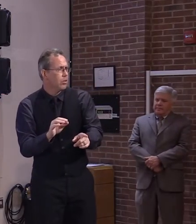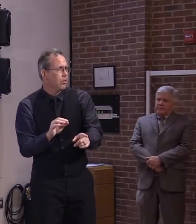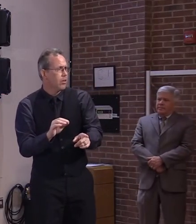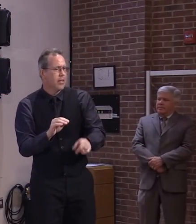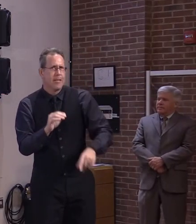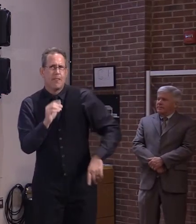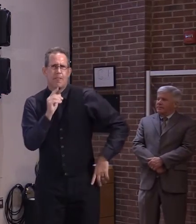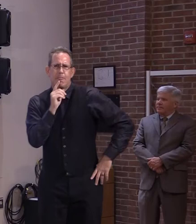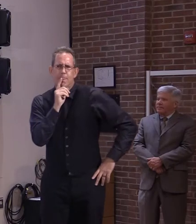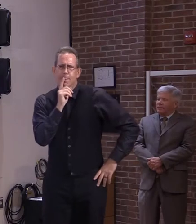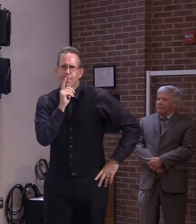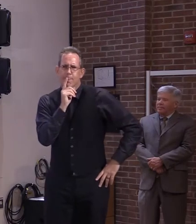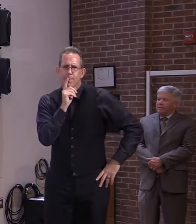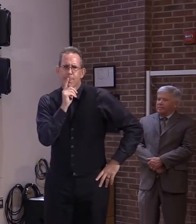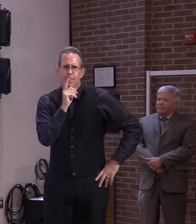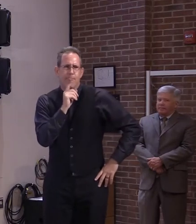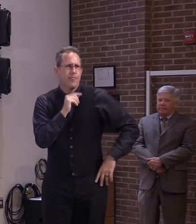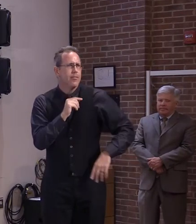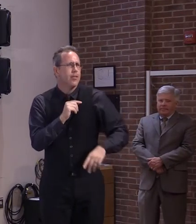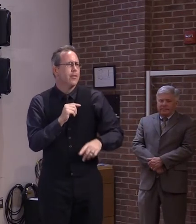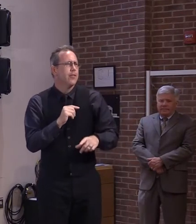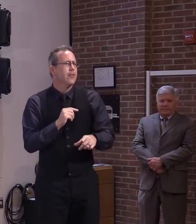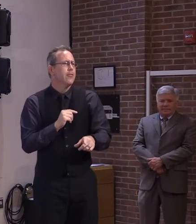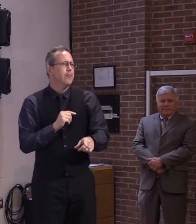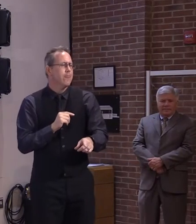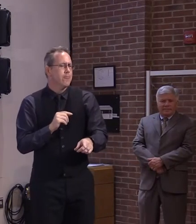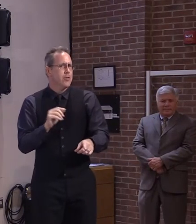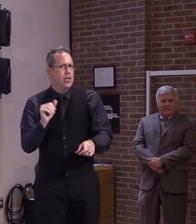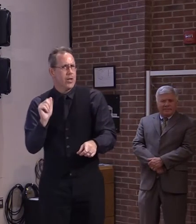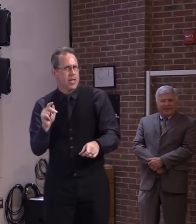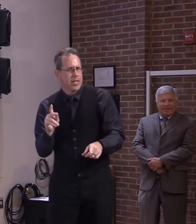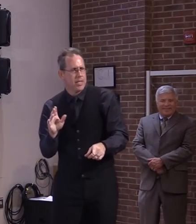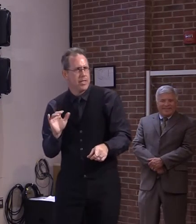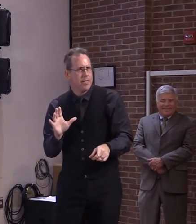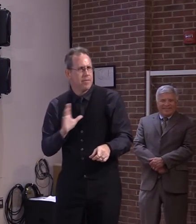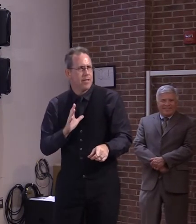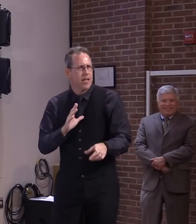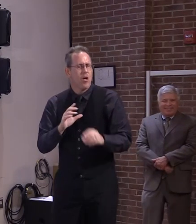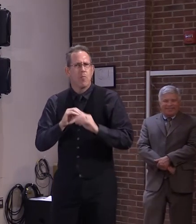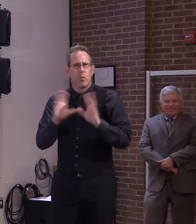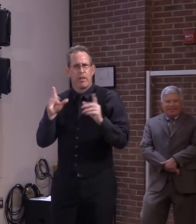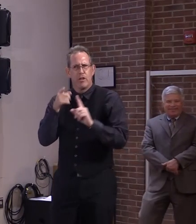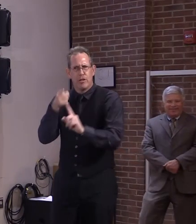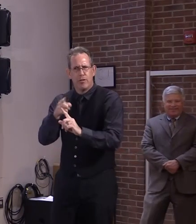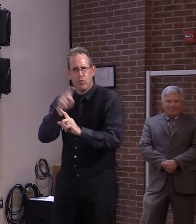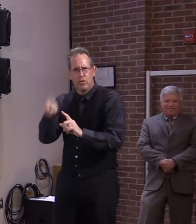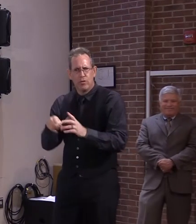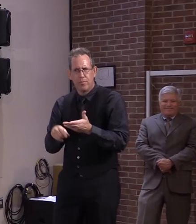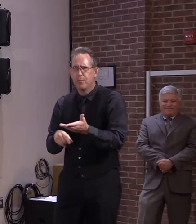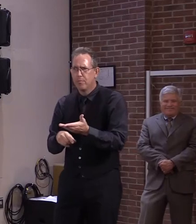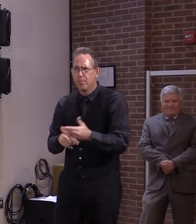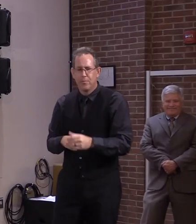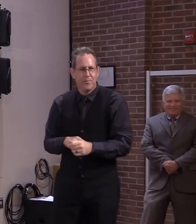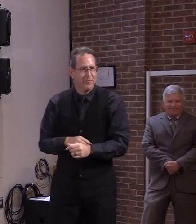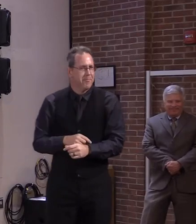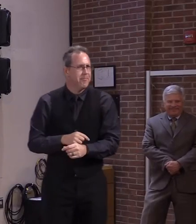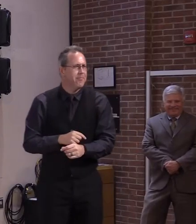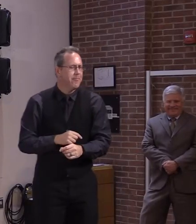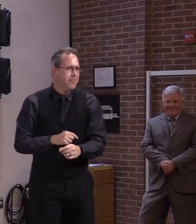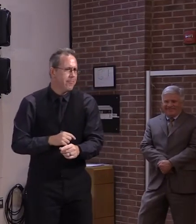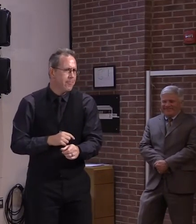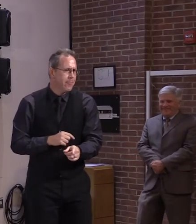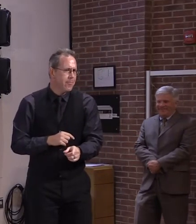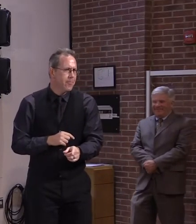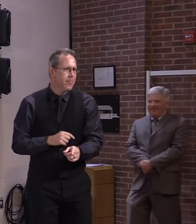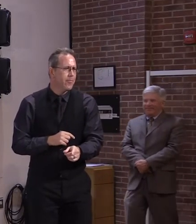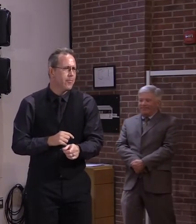Okay, so. I guess I have a couple of other questions. I was wondering how you guys plan on sort of working on